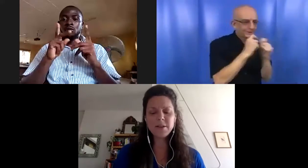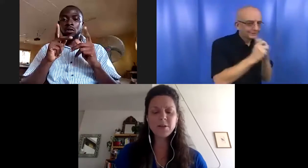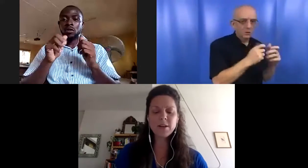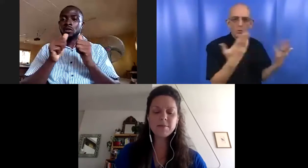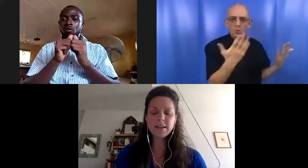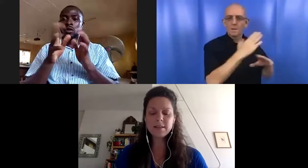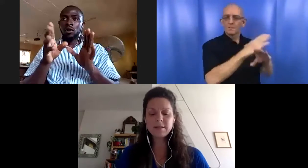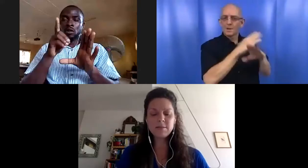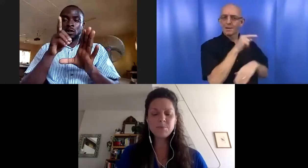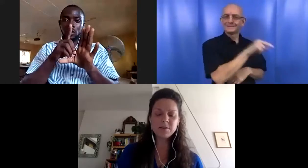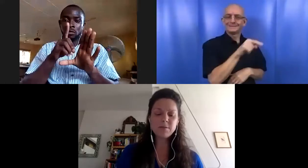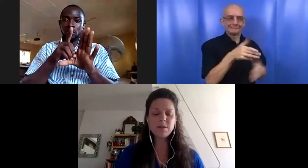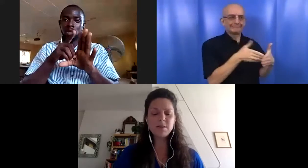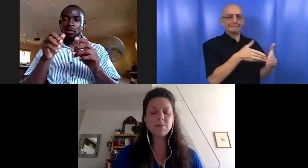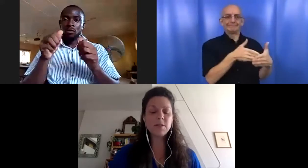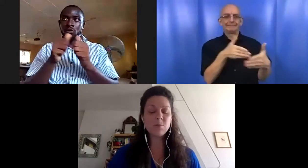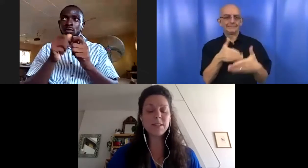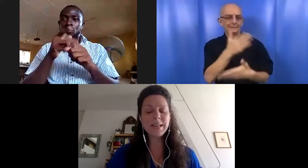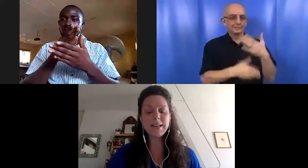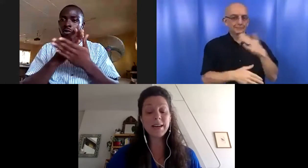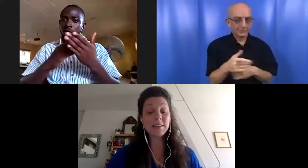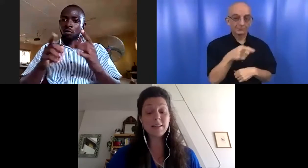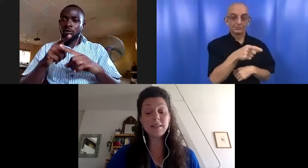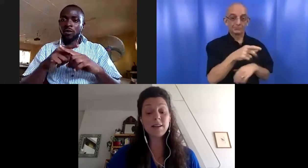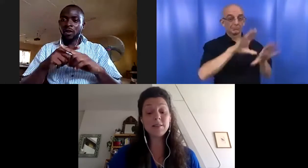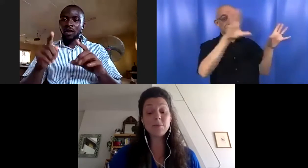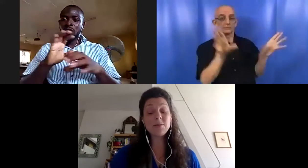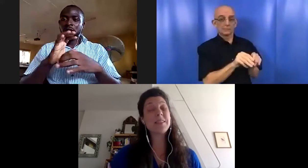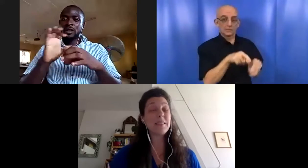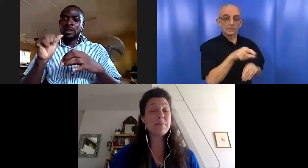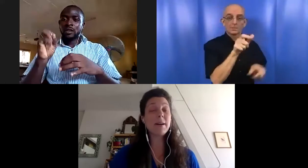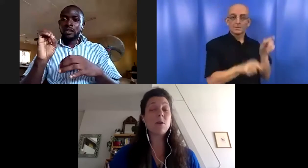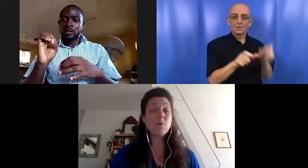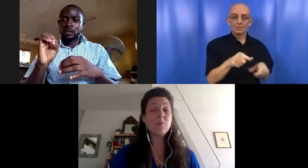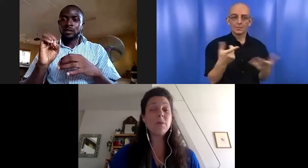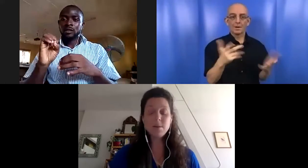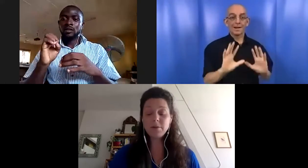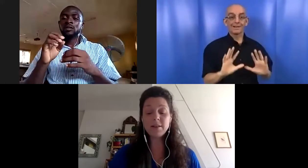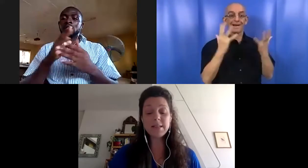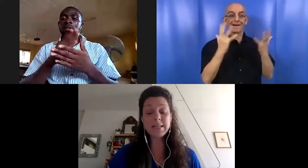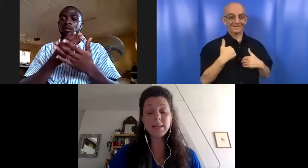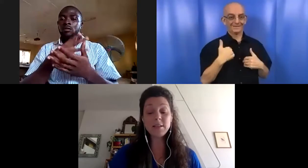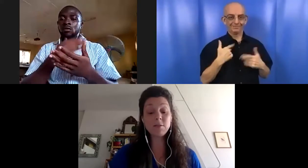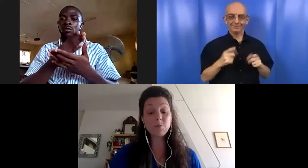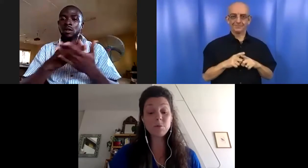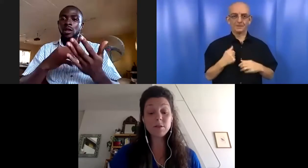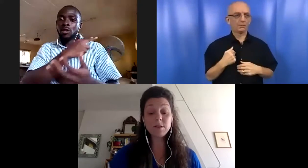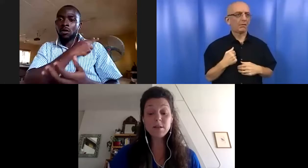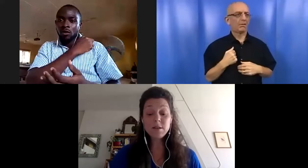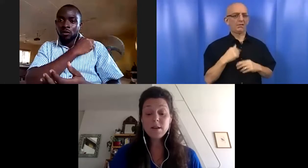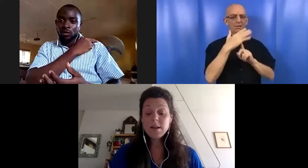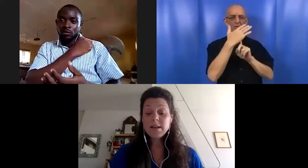some very grave cases, persons with disabilities were denied access to hospitals and sent back home without any